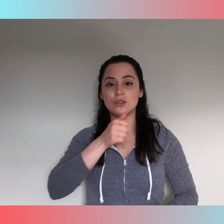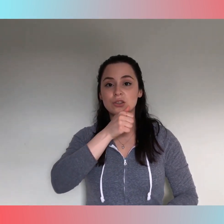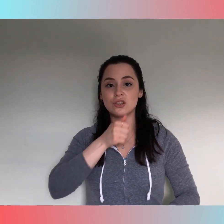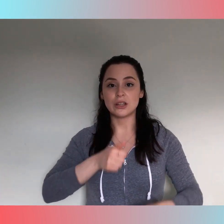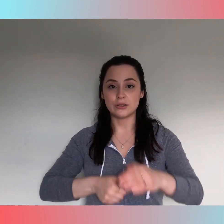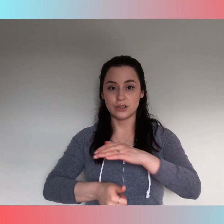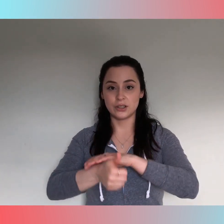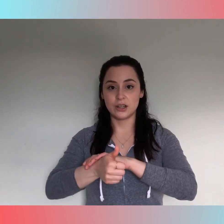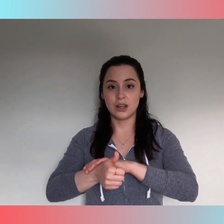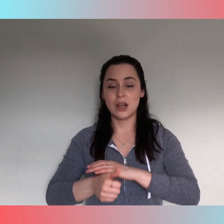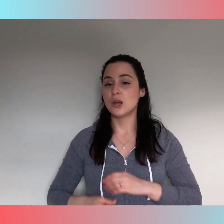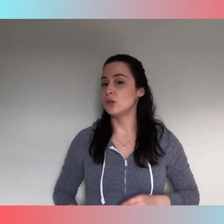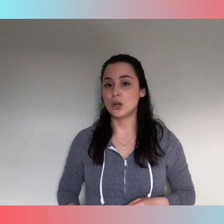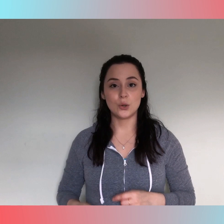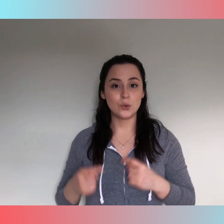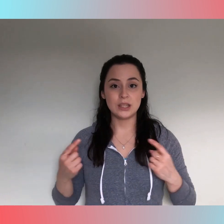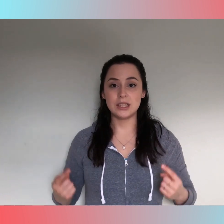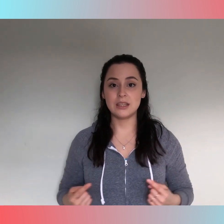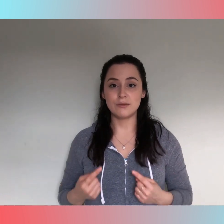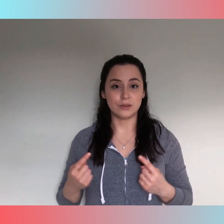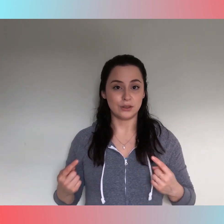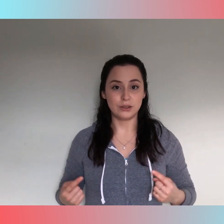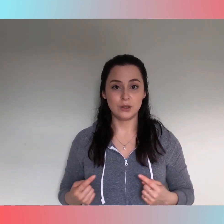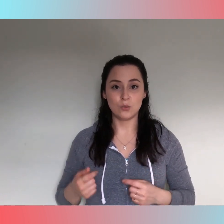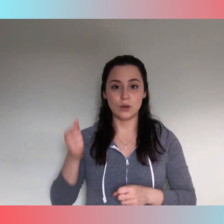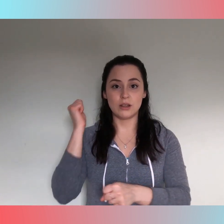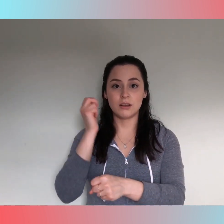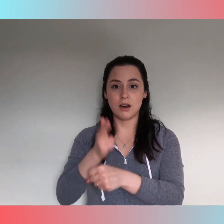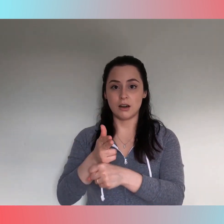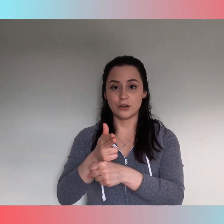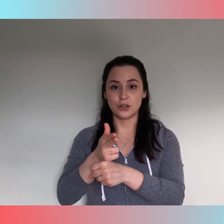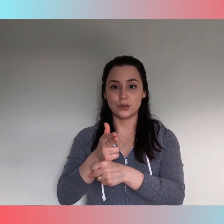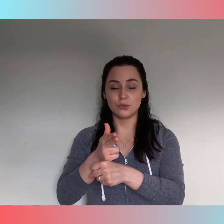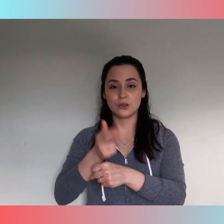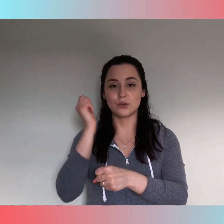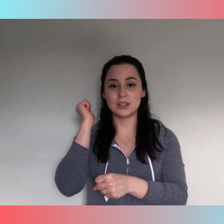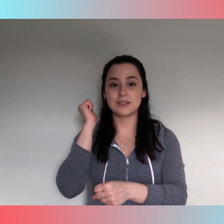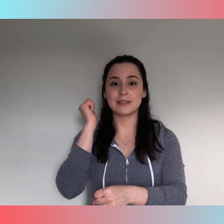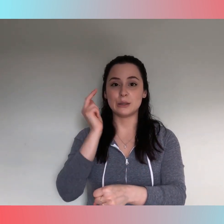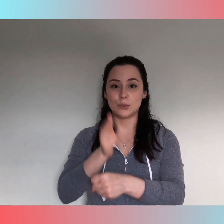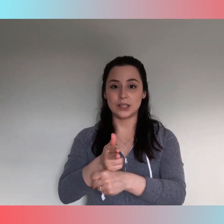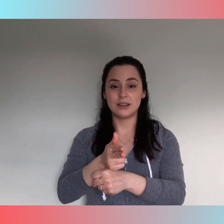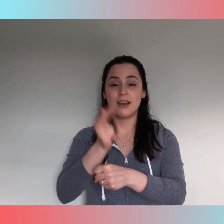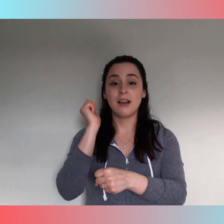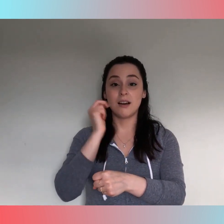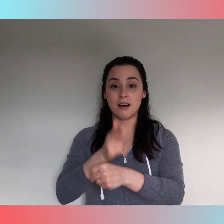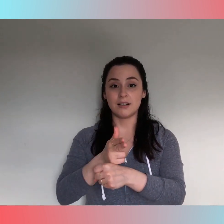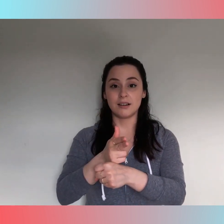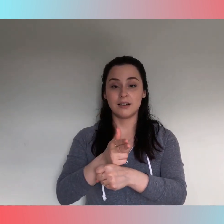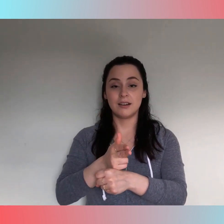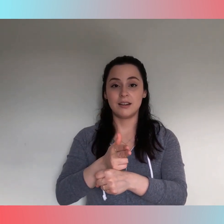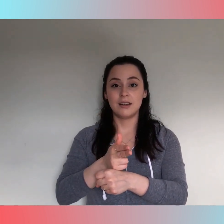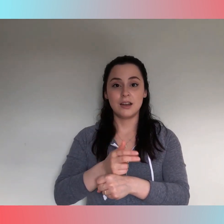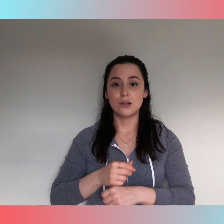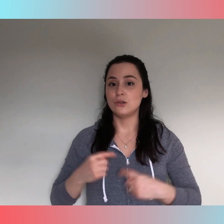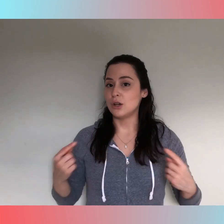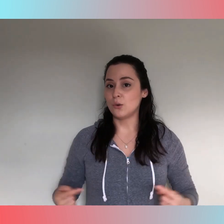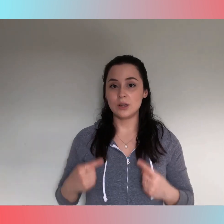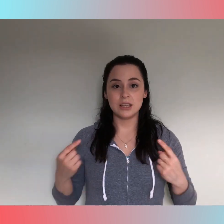your shelter, no evil will conquer you. So this is the new one, conquer. No